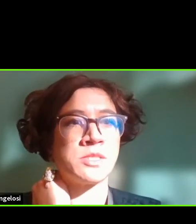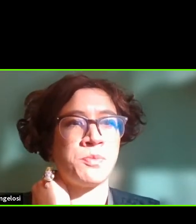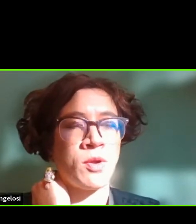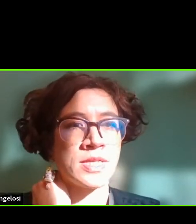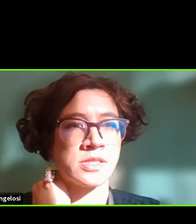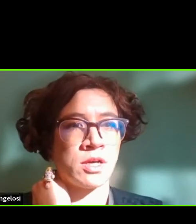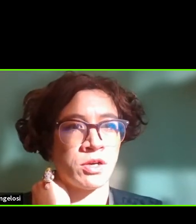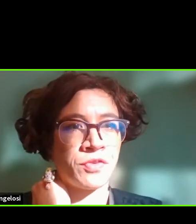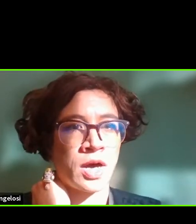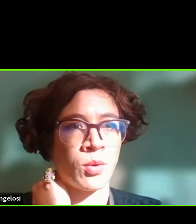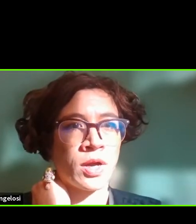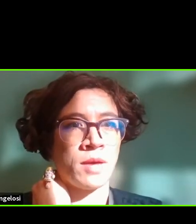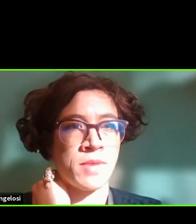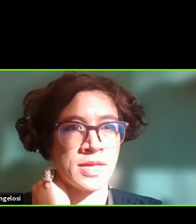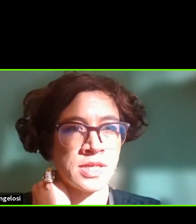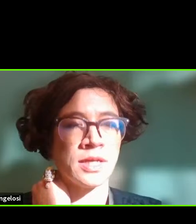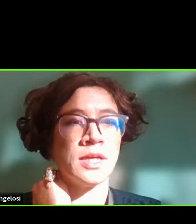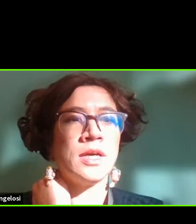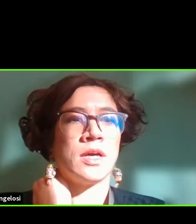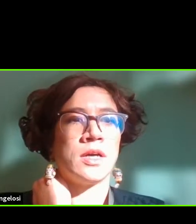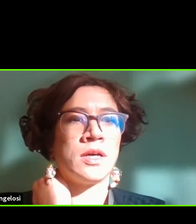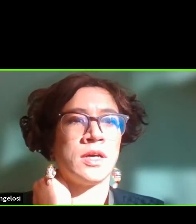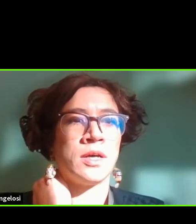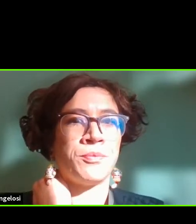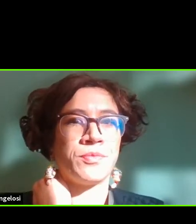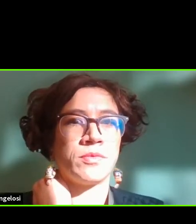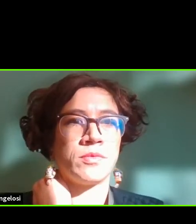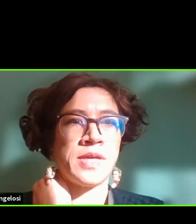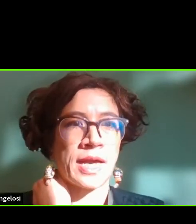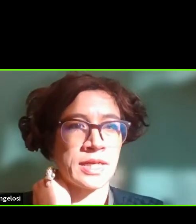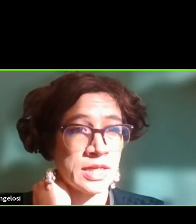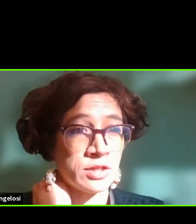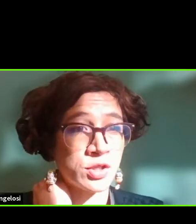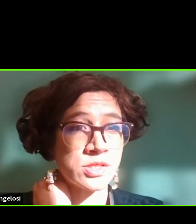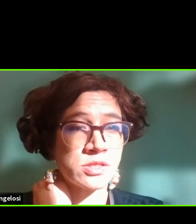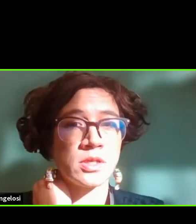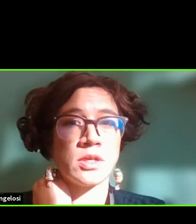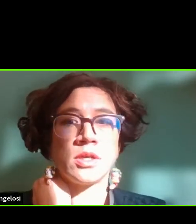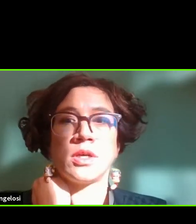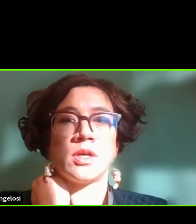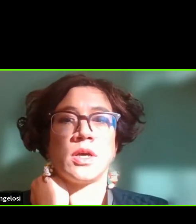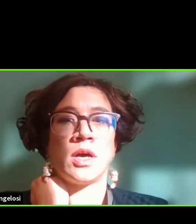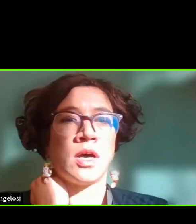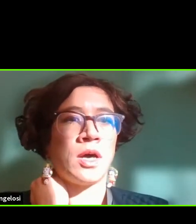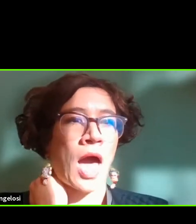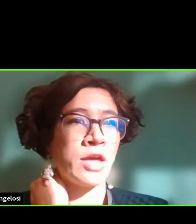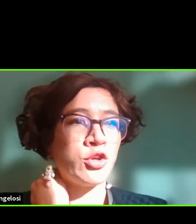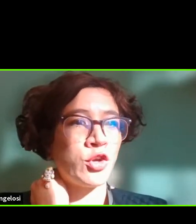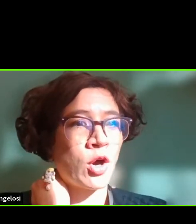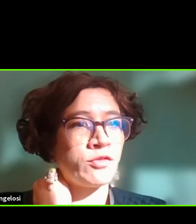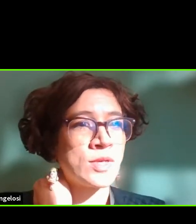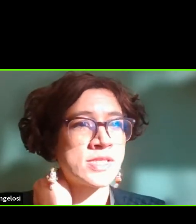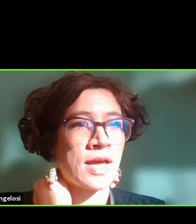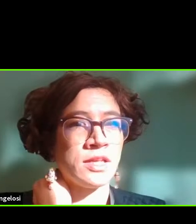upon the experience of our amazing young leaders. I don't know if there is any